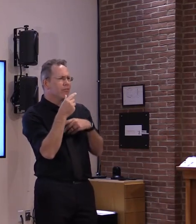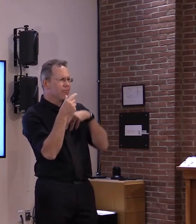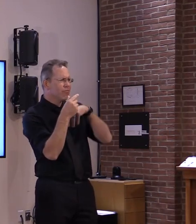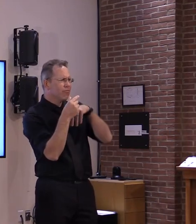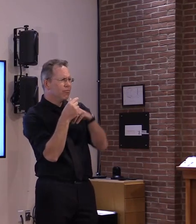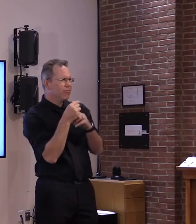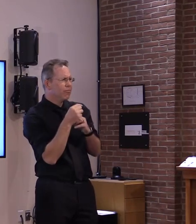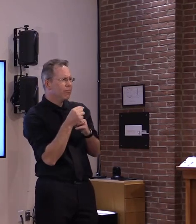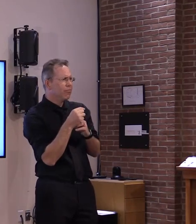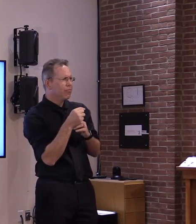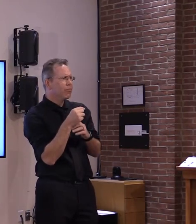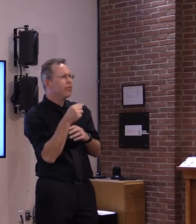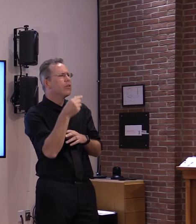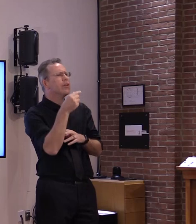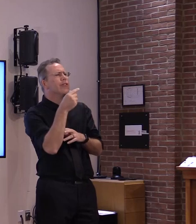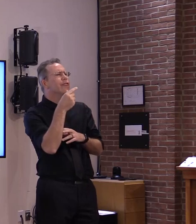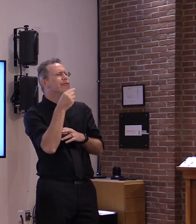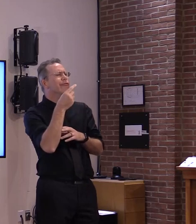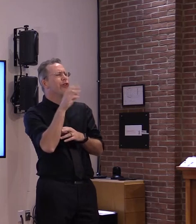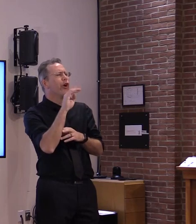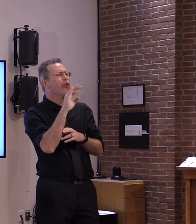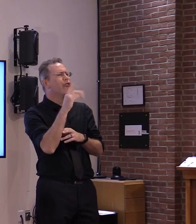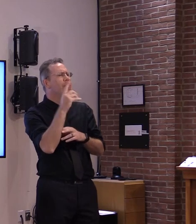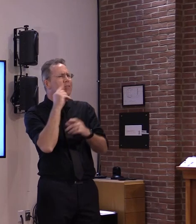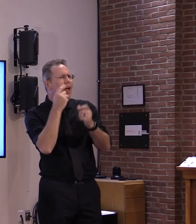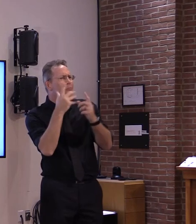some numbers and graphs. So